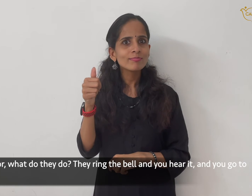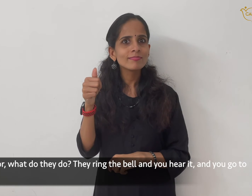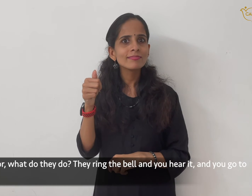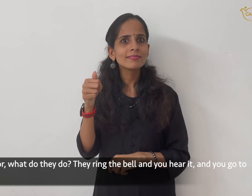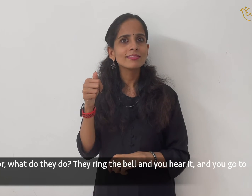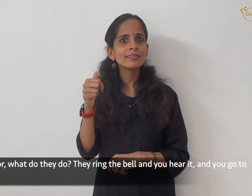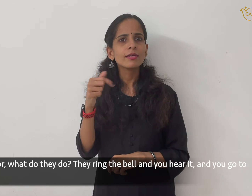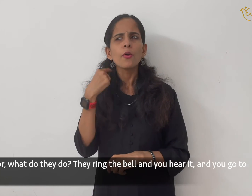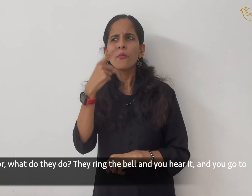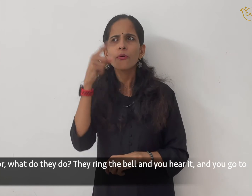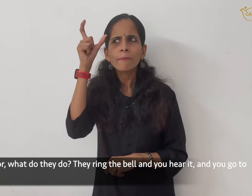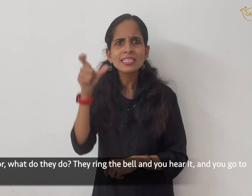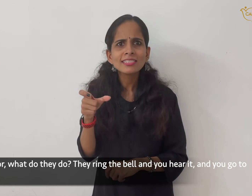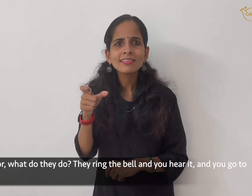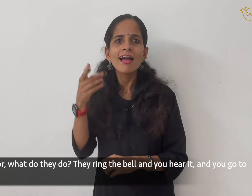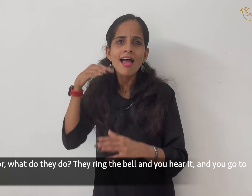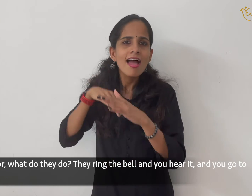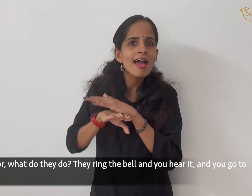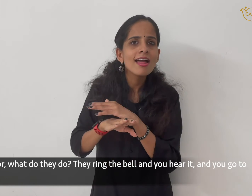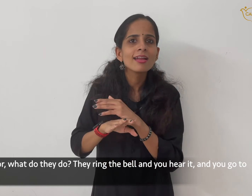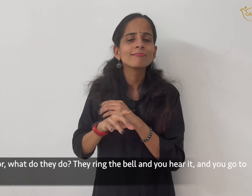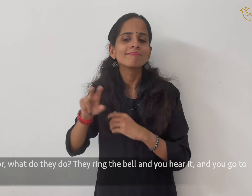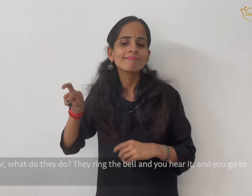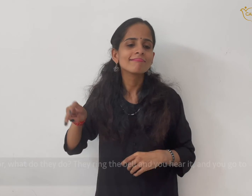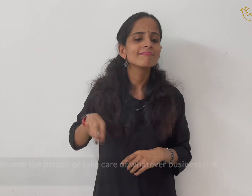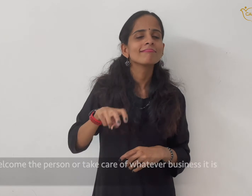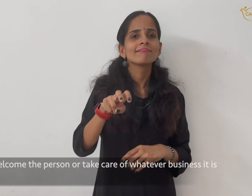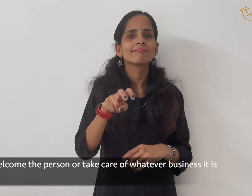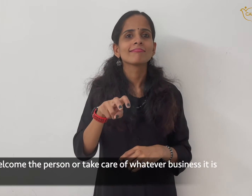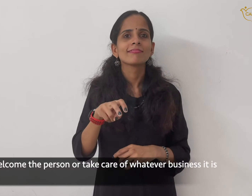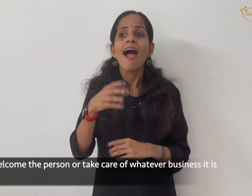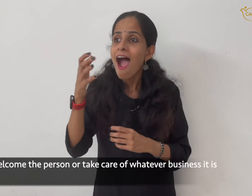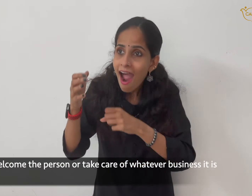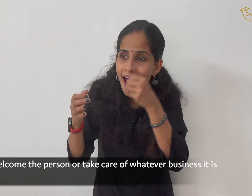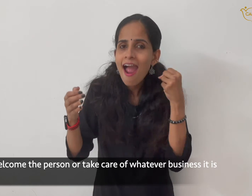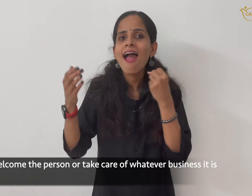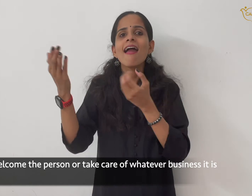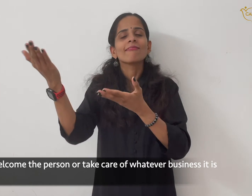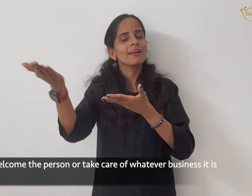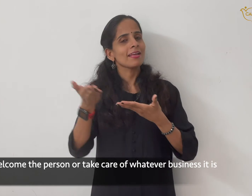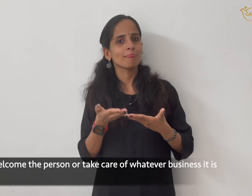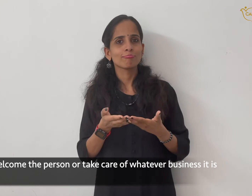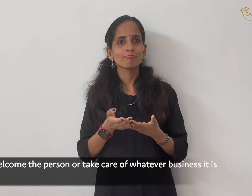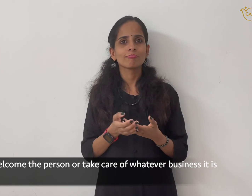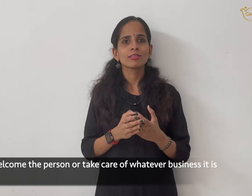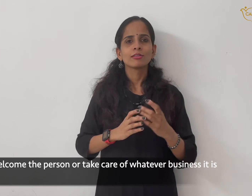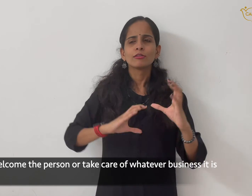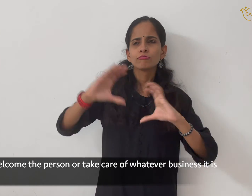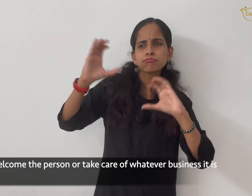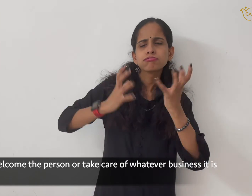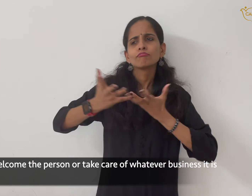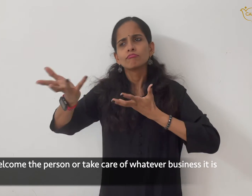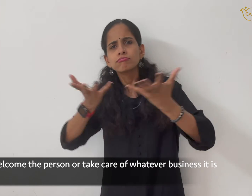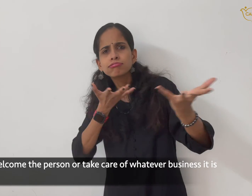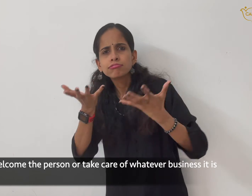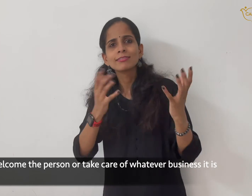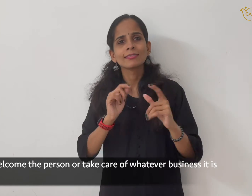the bell, you hear it, and you go to the door. Welcome the person or take care of